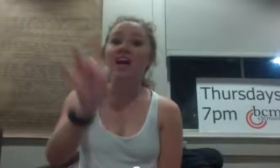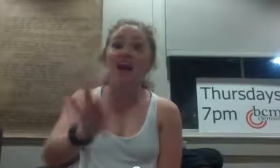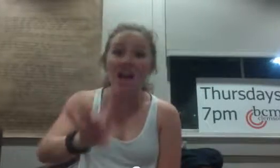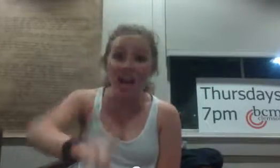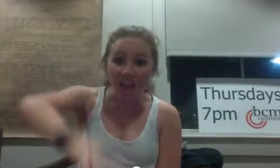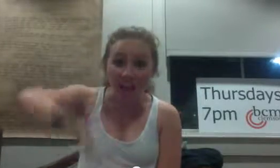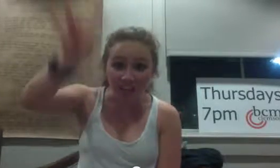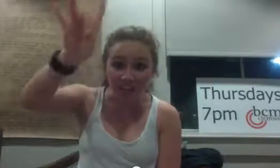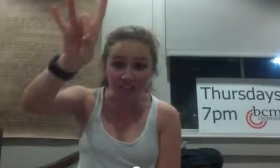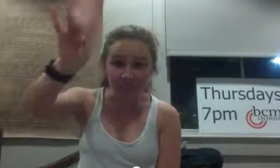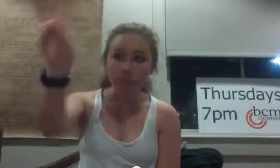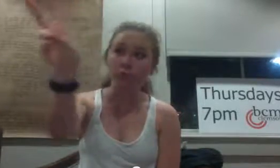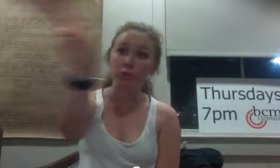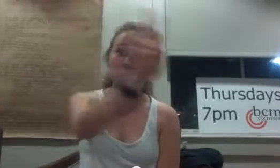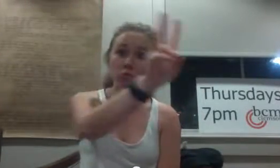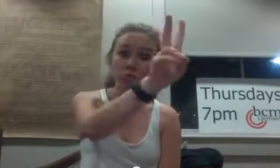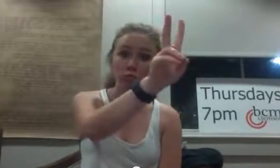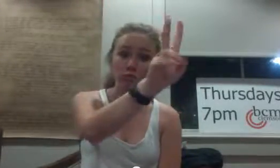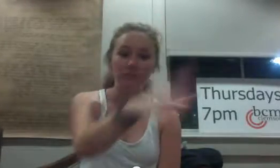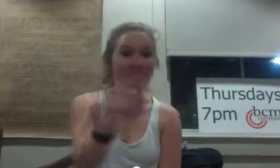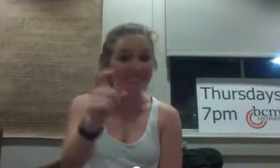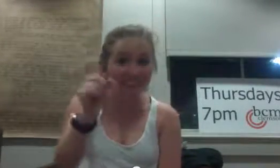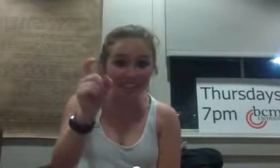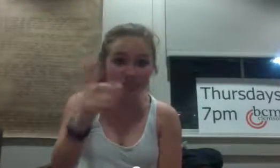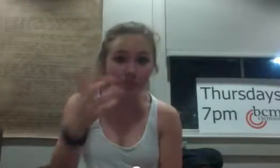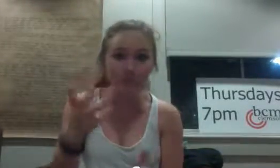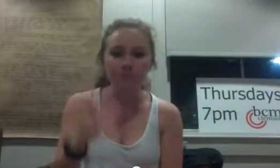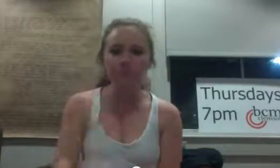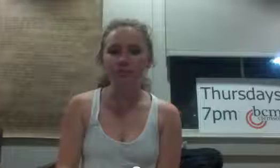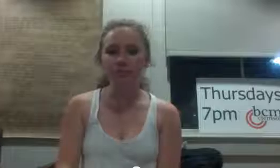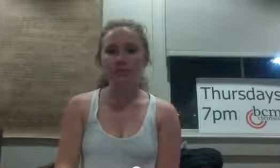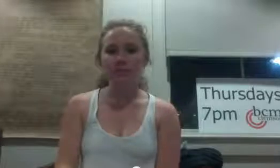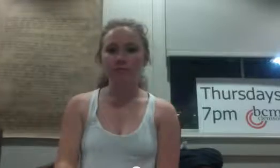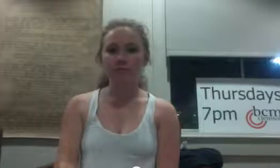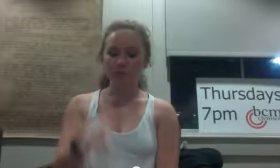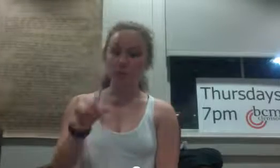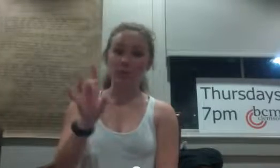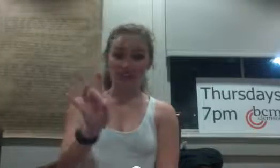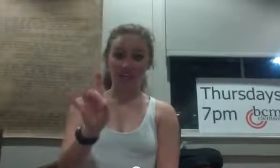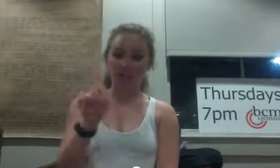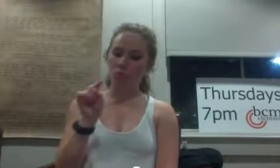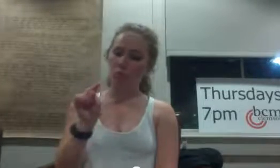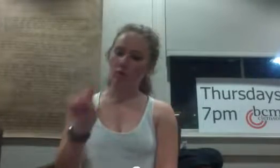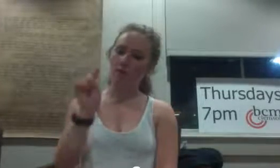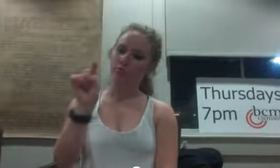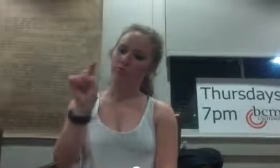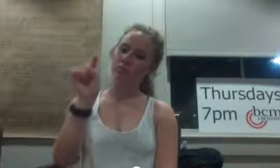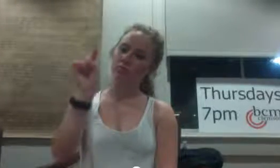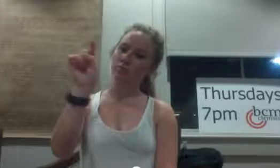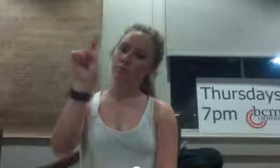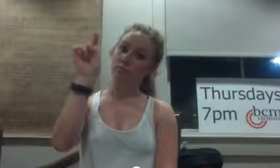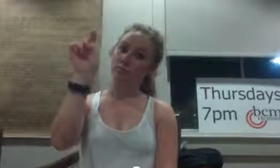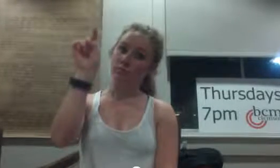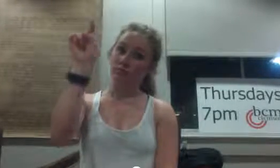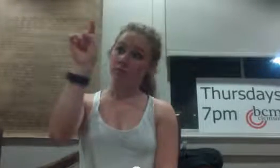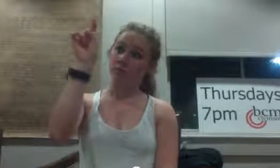No. 8 by 2. I need that. So it's like 8